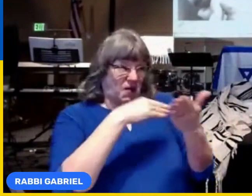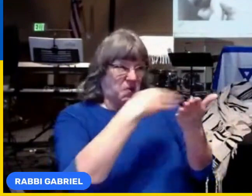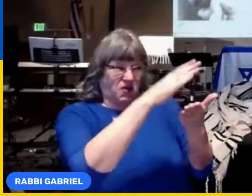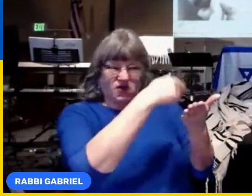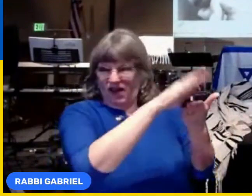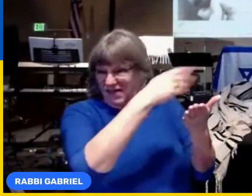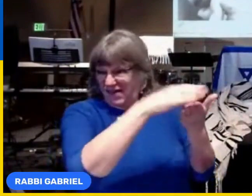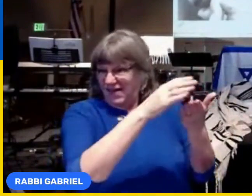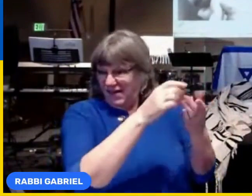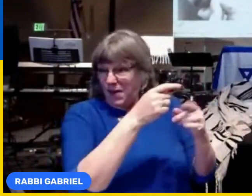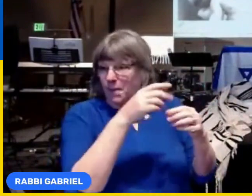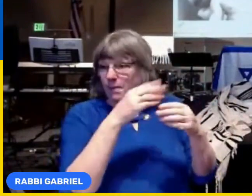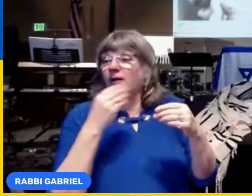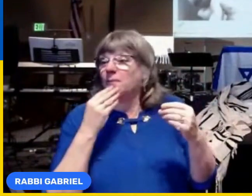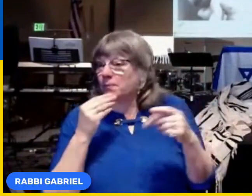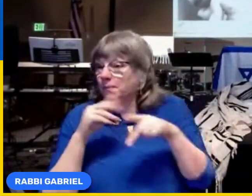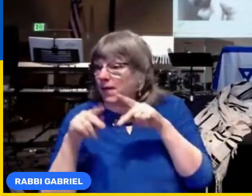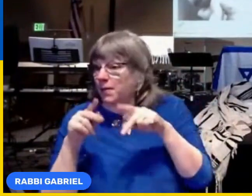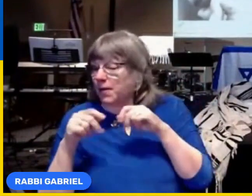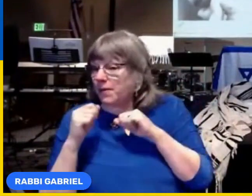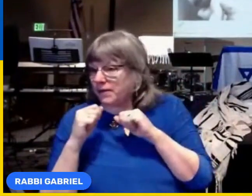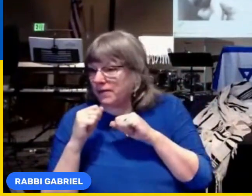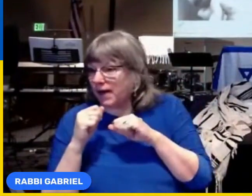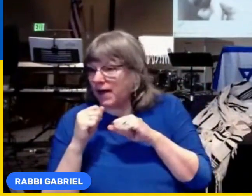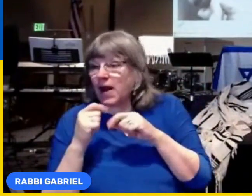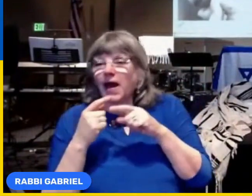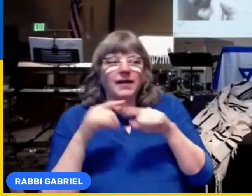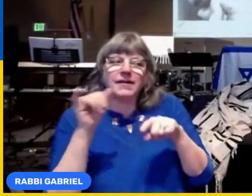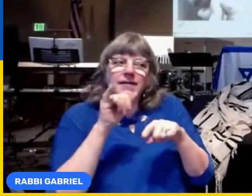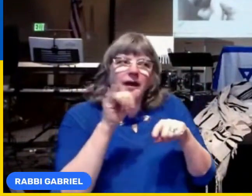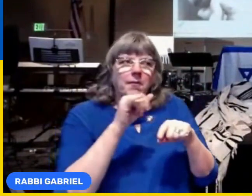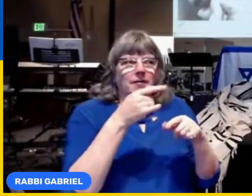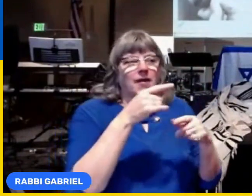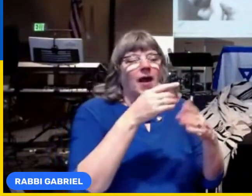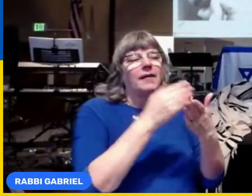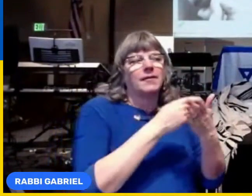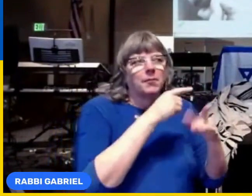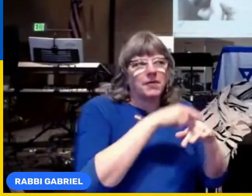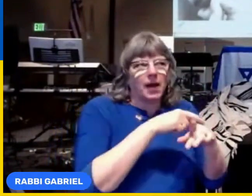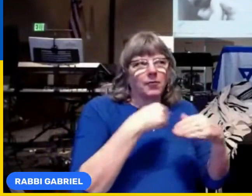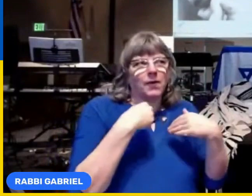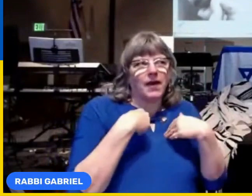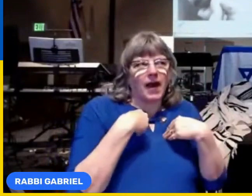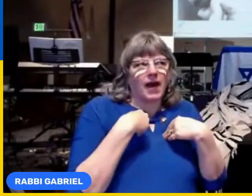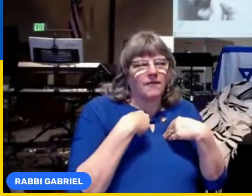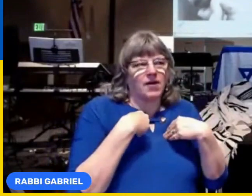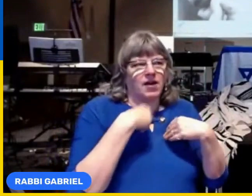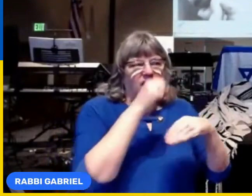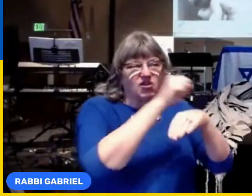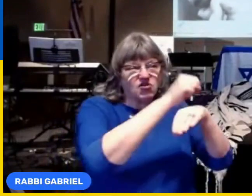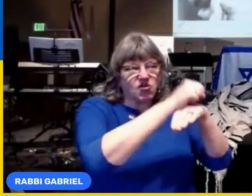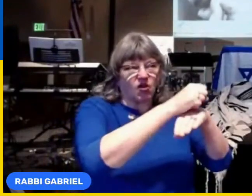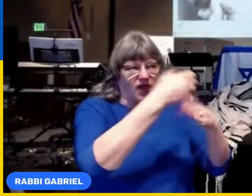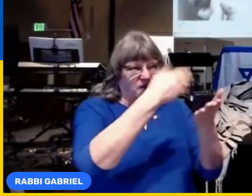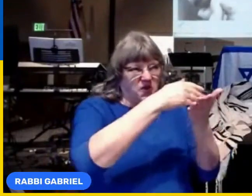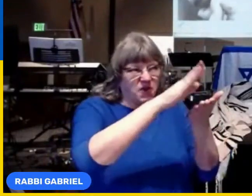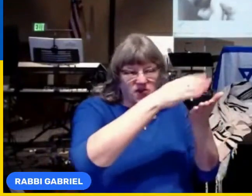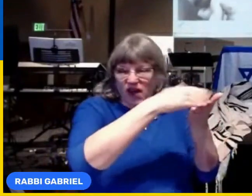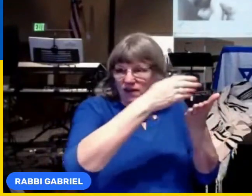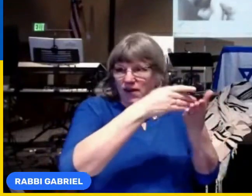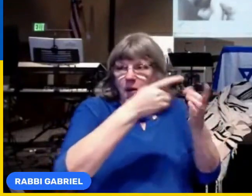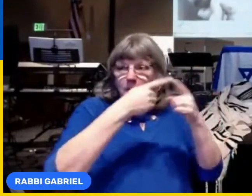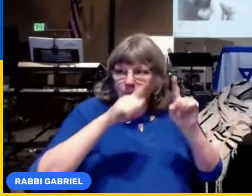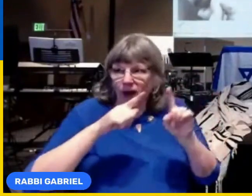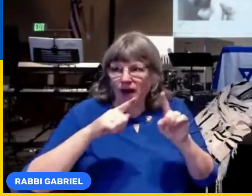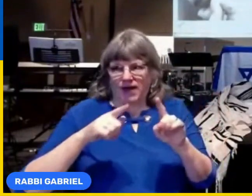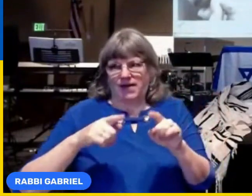may we who may have been discarded by others, not resist when the